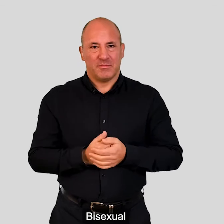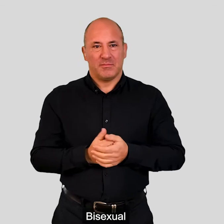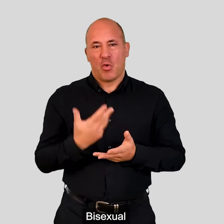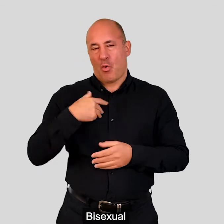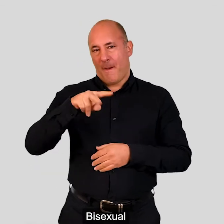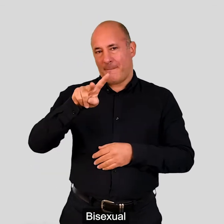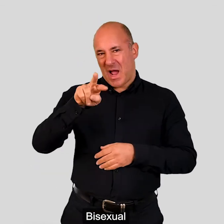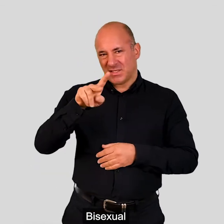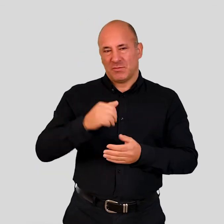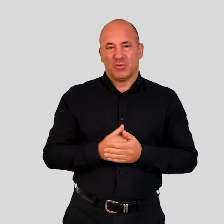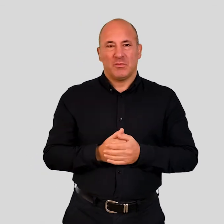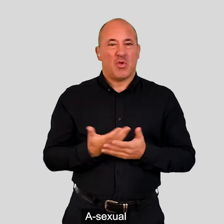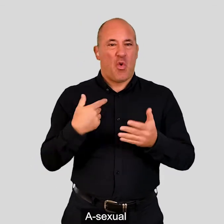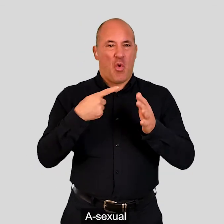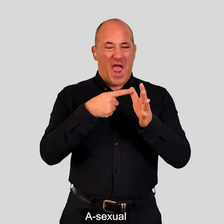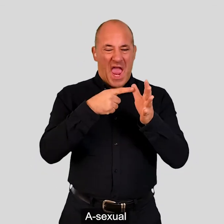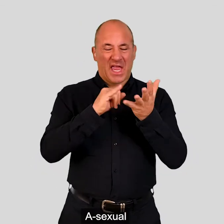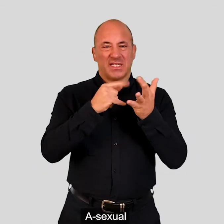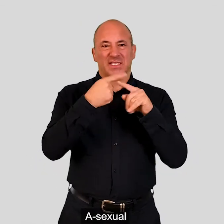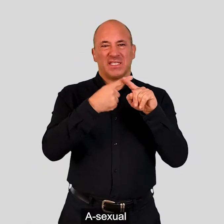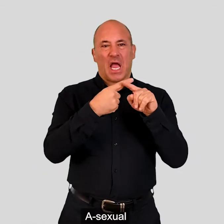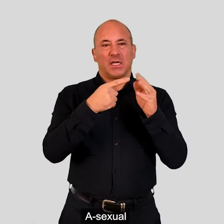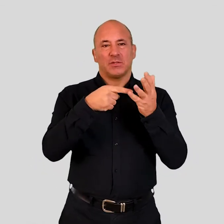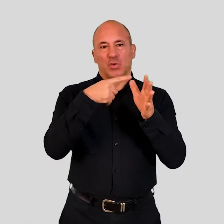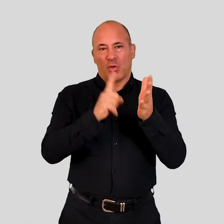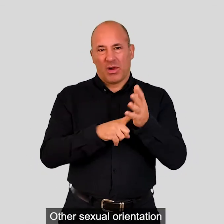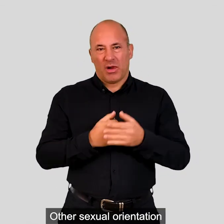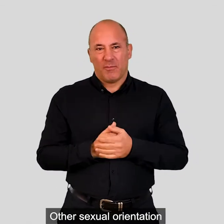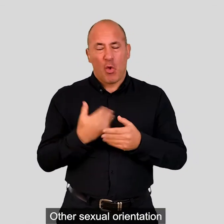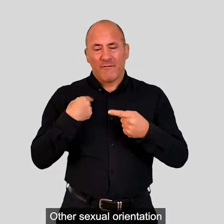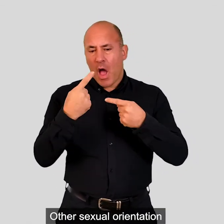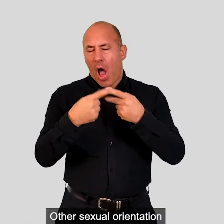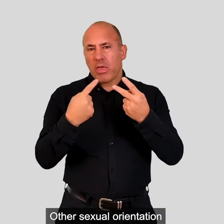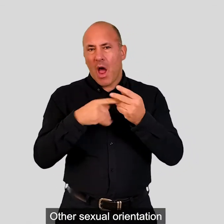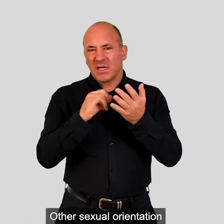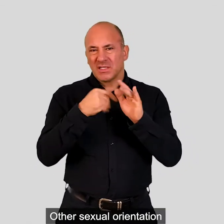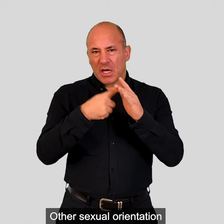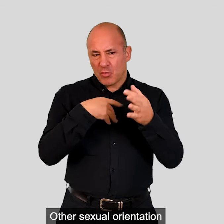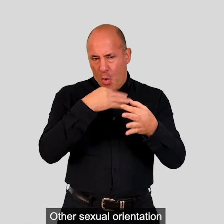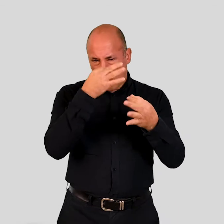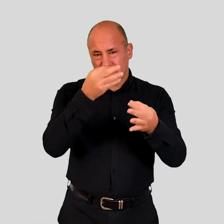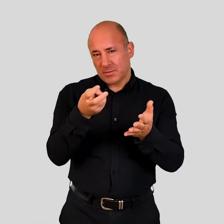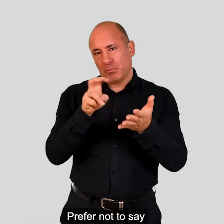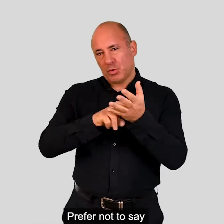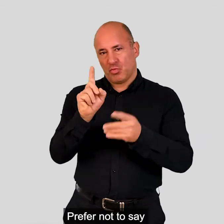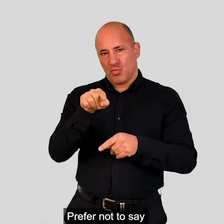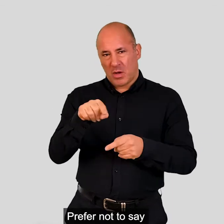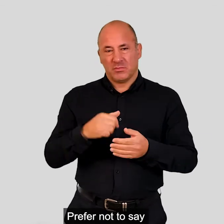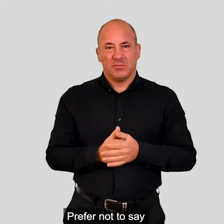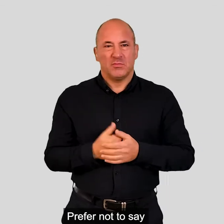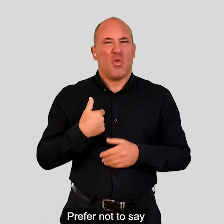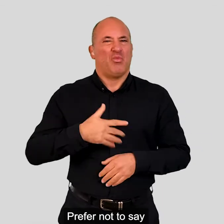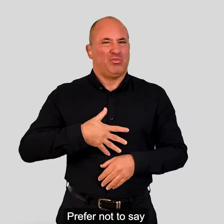bisexual, asexual, other sexual orientation. Prefer not to say.